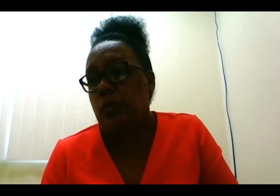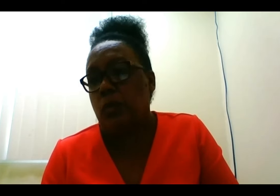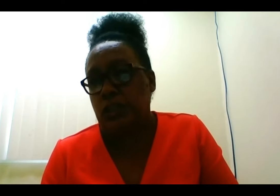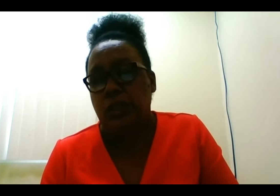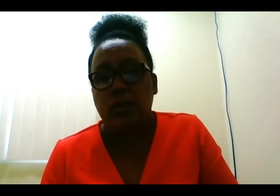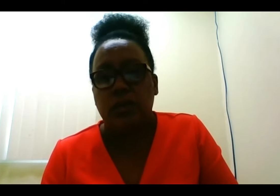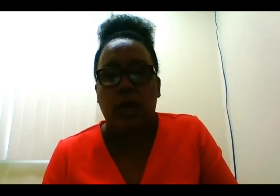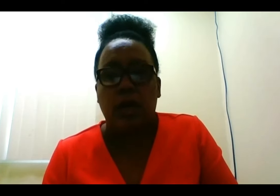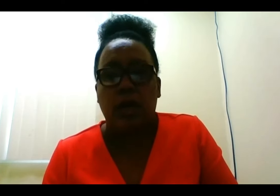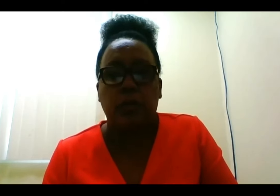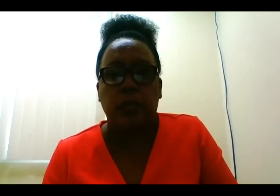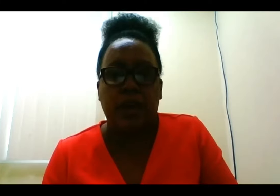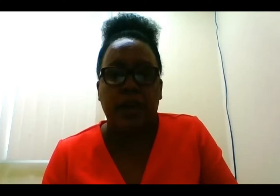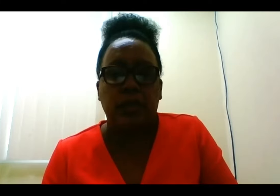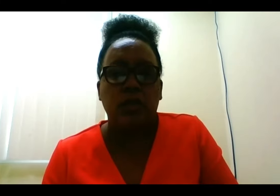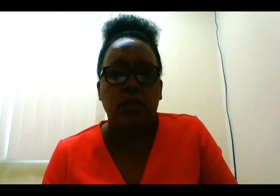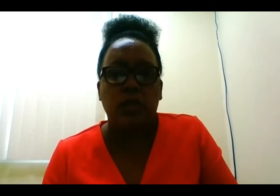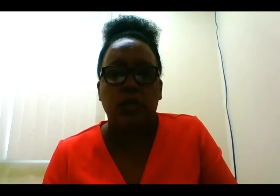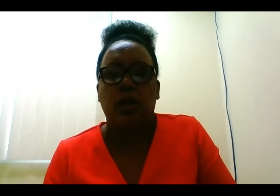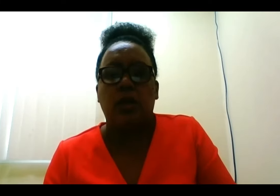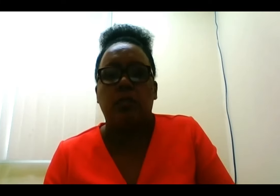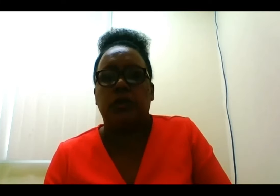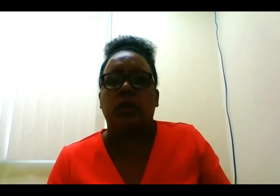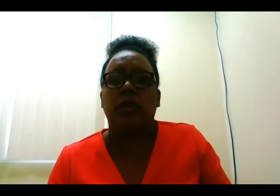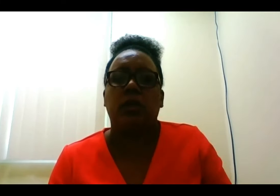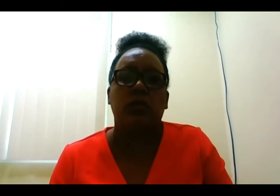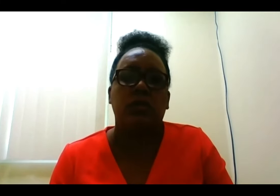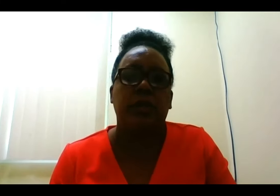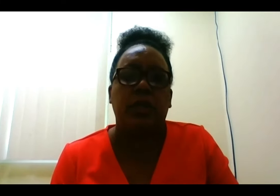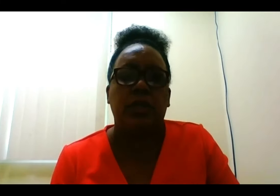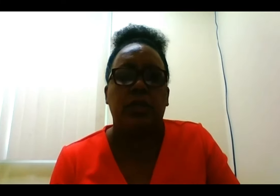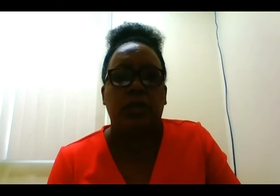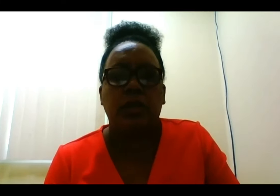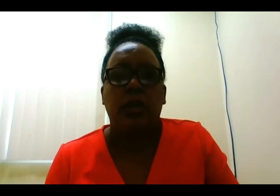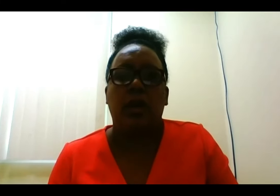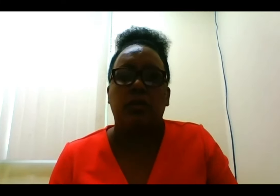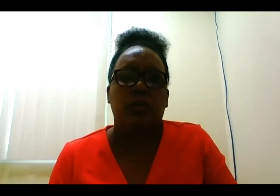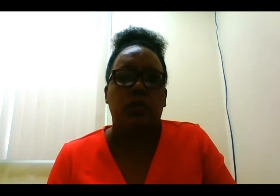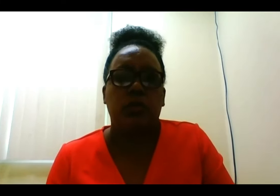wish to provide such modules on inclusive education